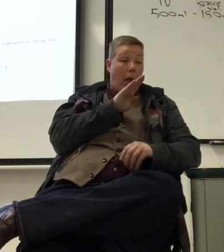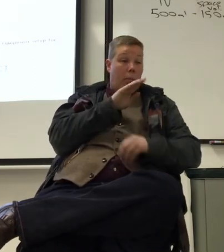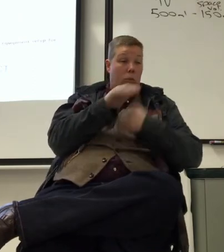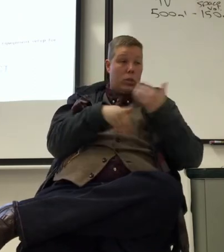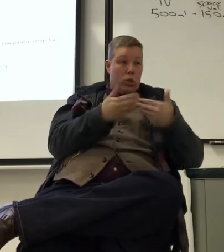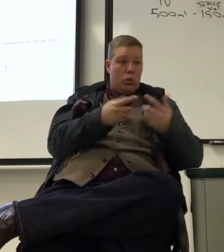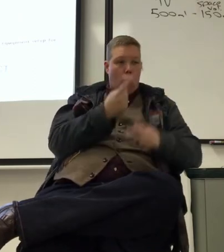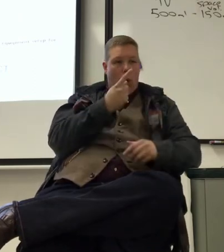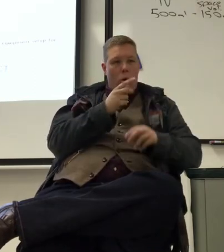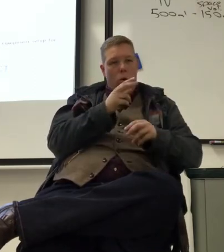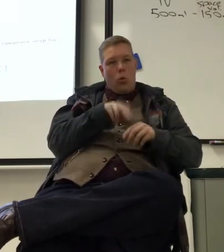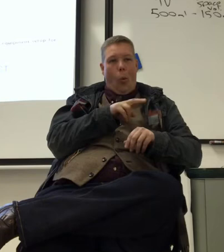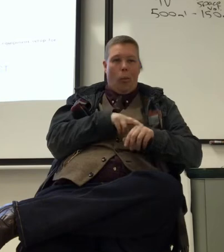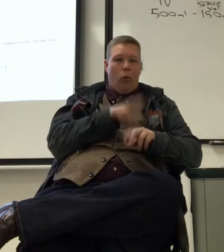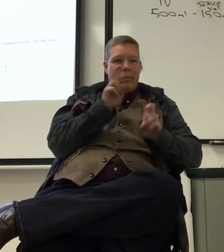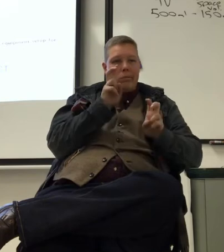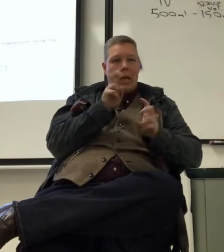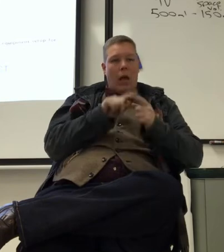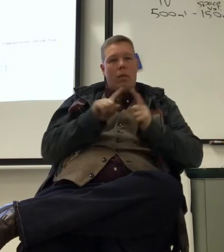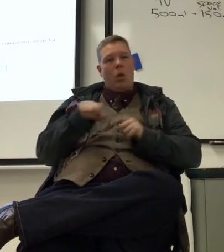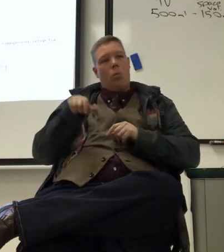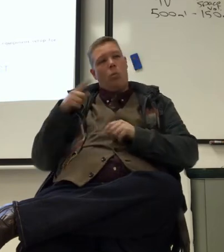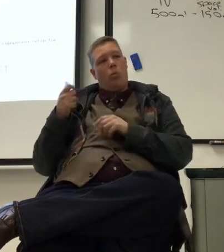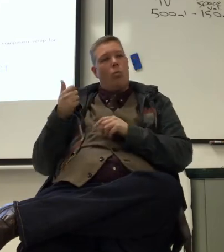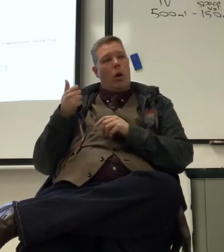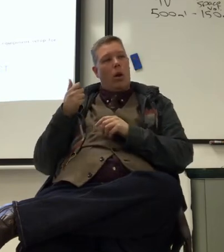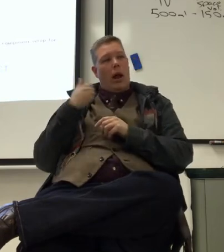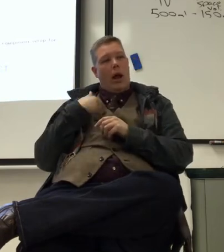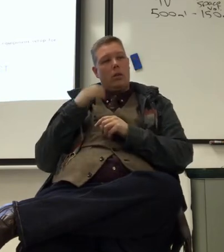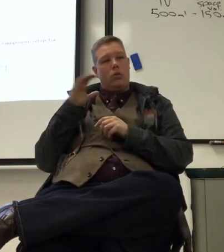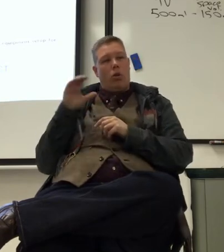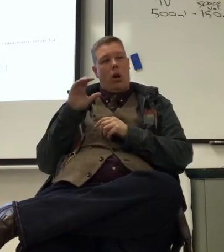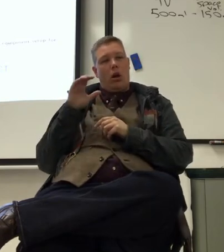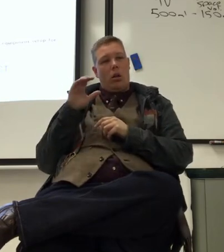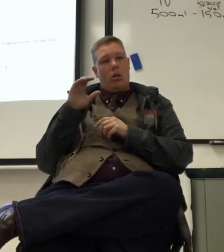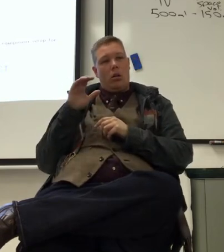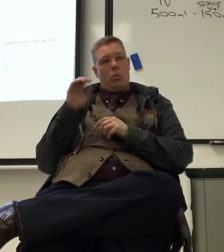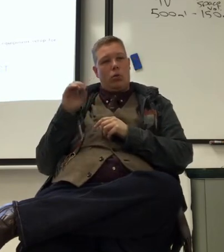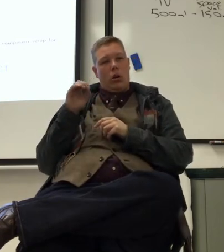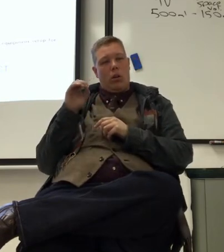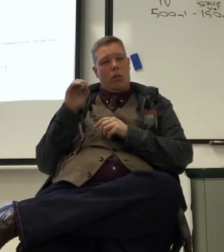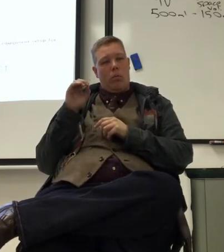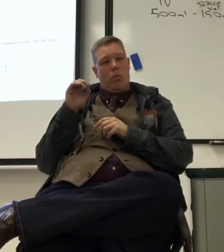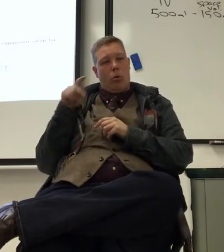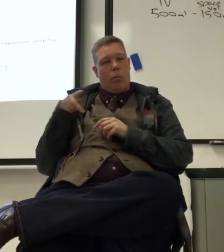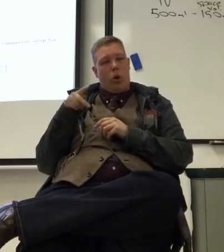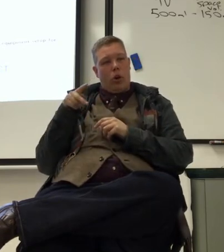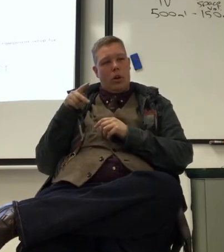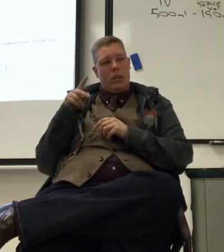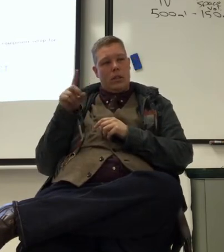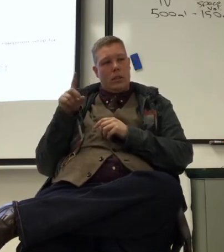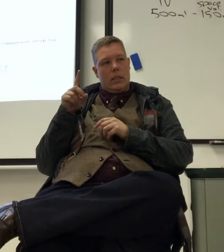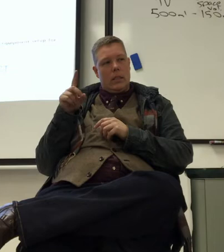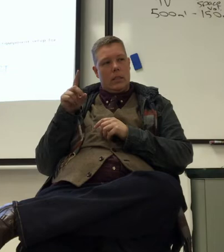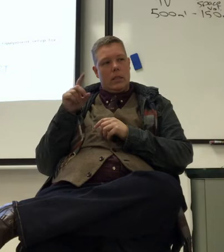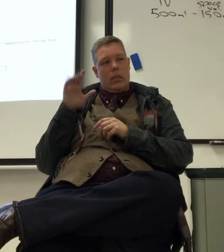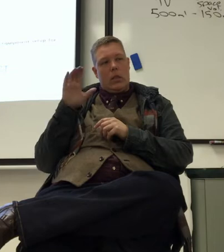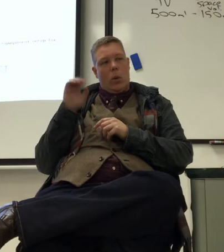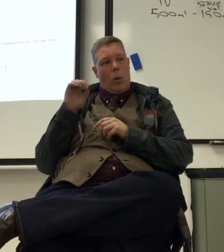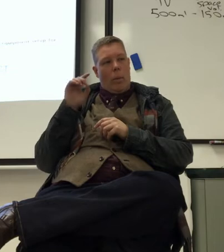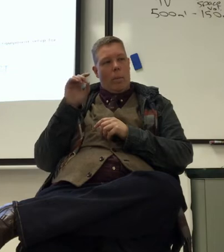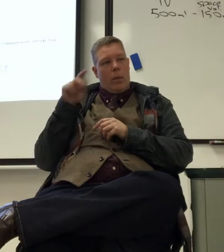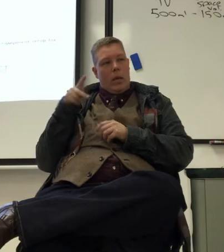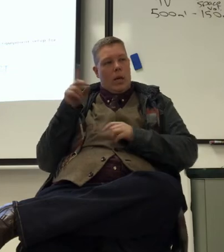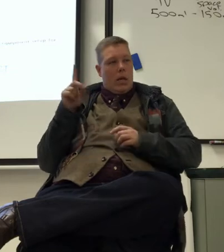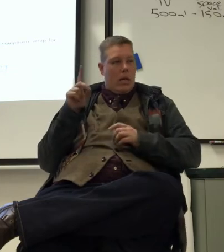normal, one is, you know, chronic obstructive pulmonary disease. I don't suspect anyone actually has that, but you can just, if you want to volunteer information, oh